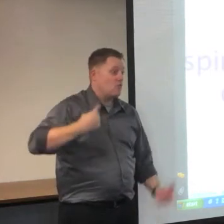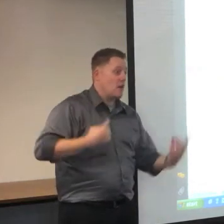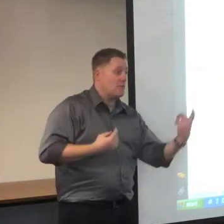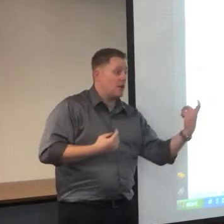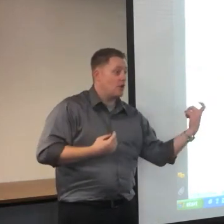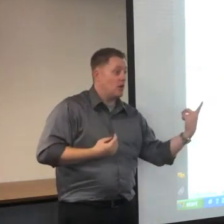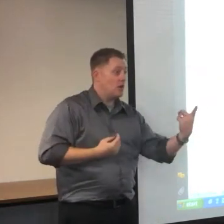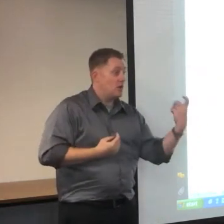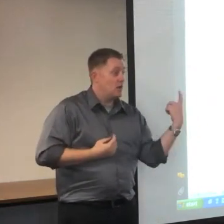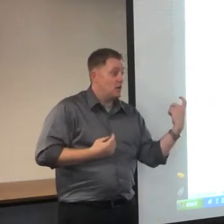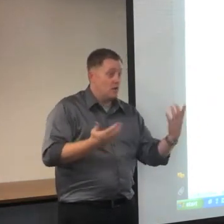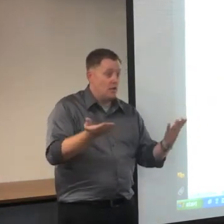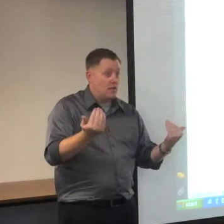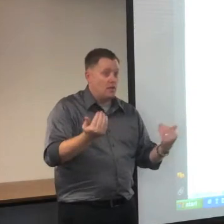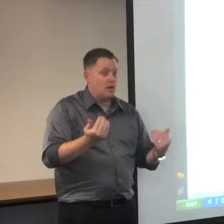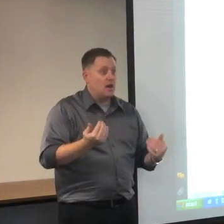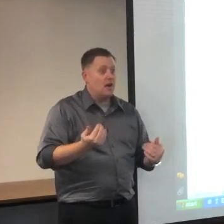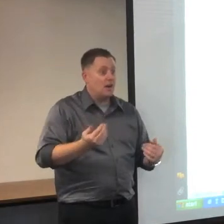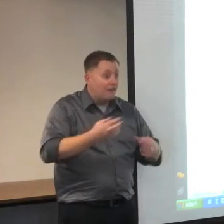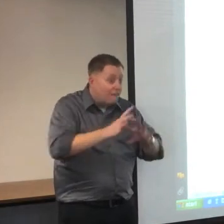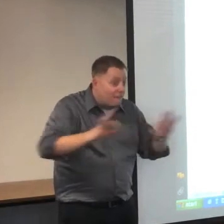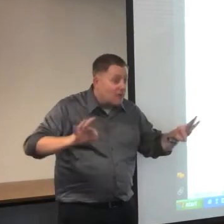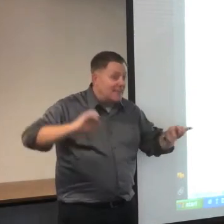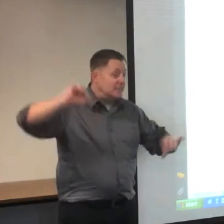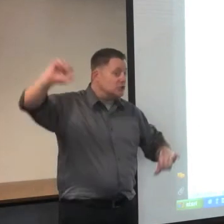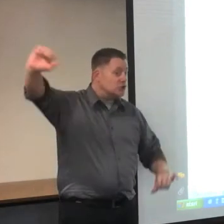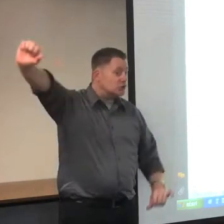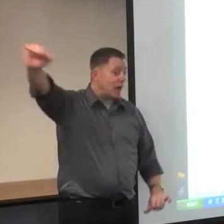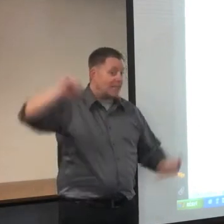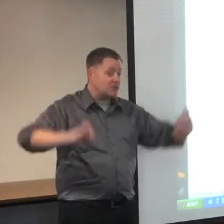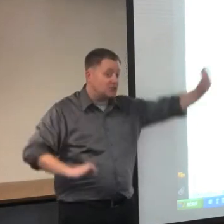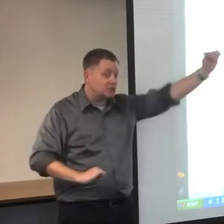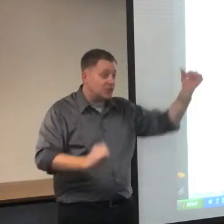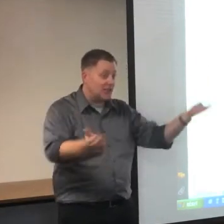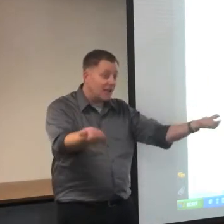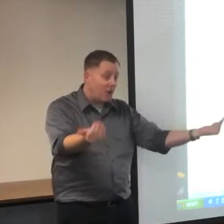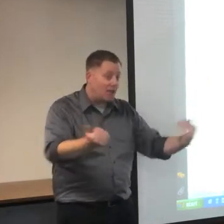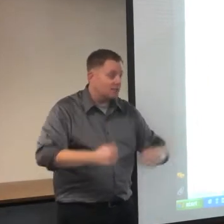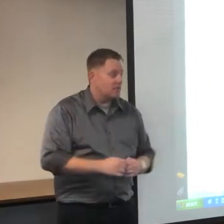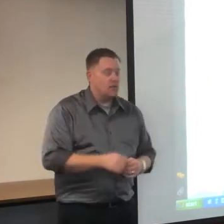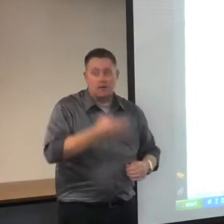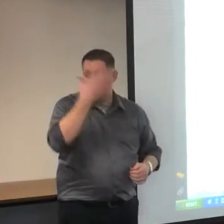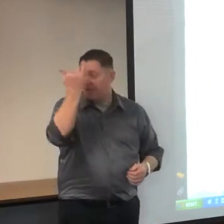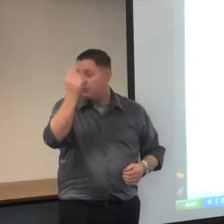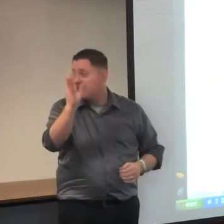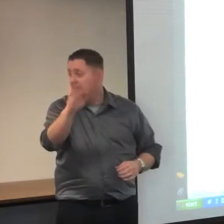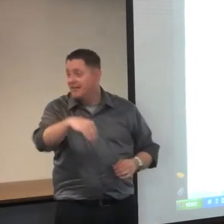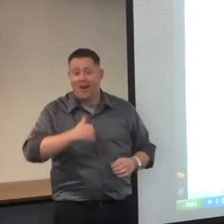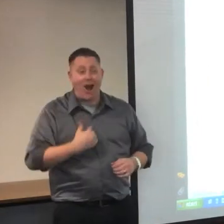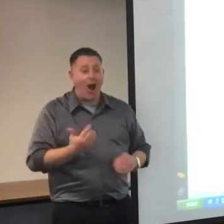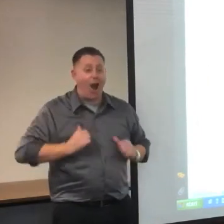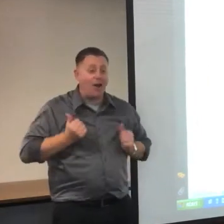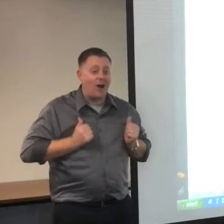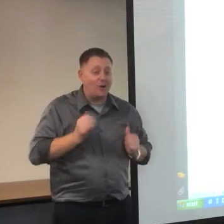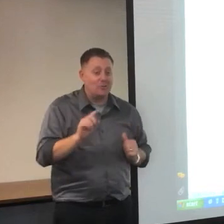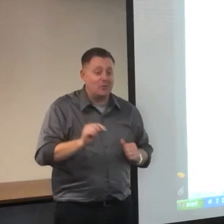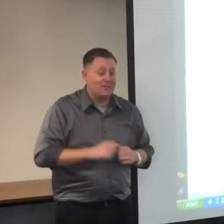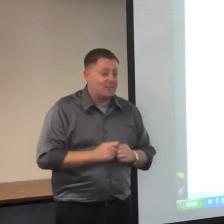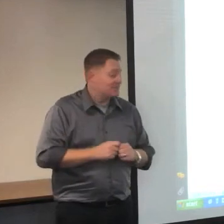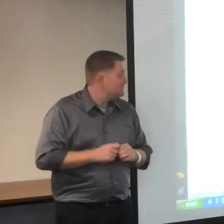here. Free stretch, free leg stretch. Some, never mind, I'm going to do it.